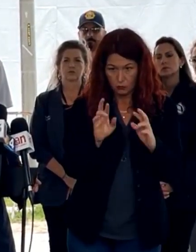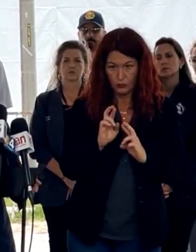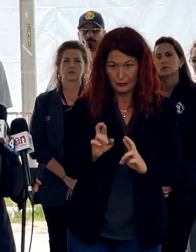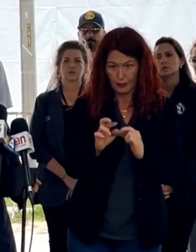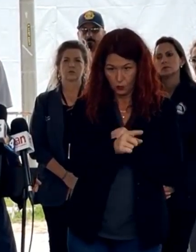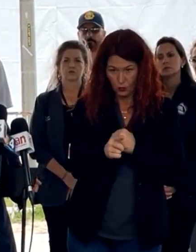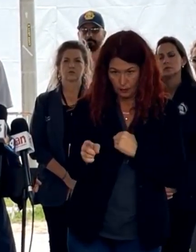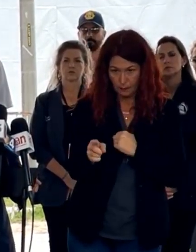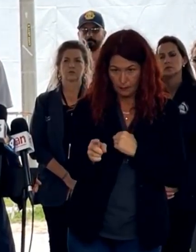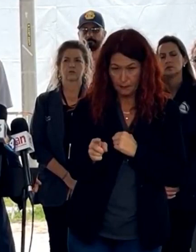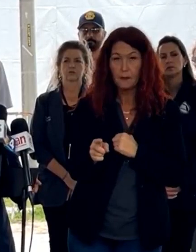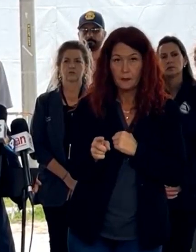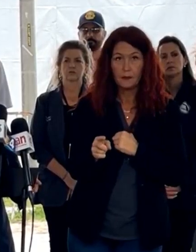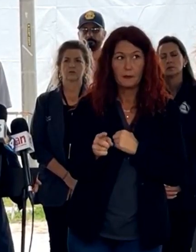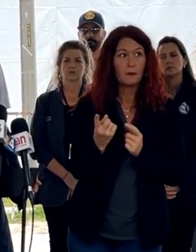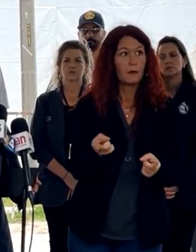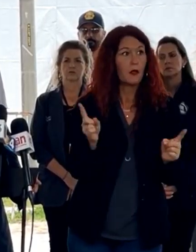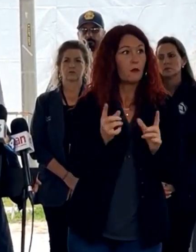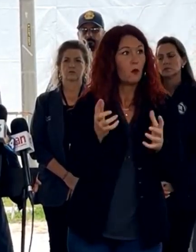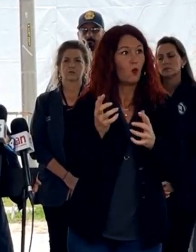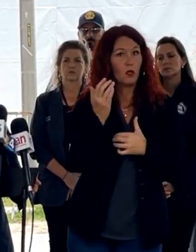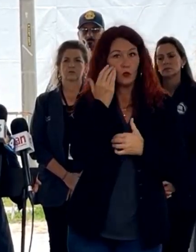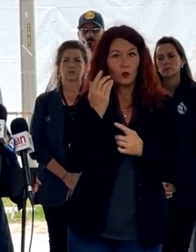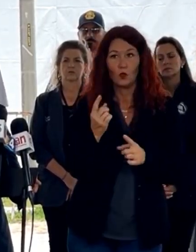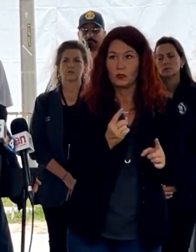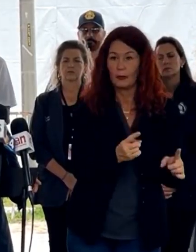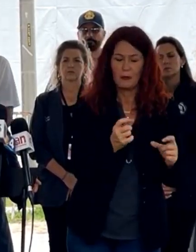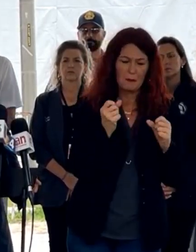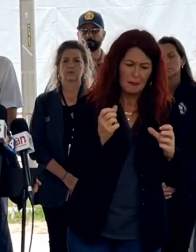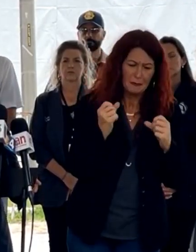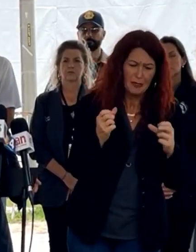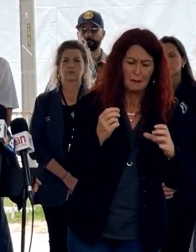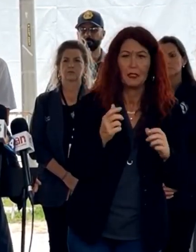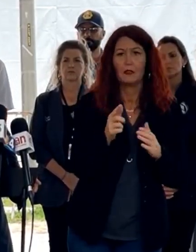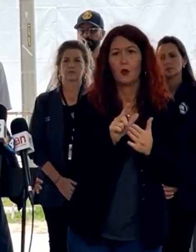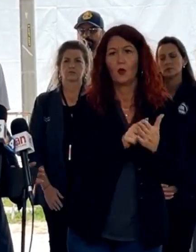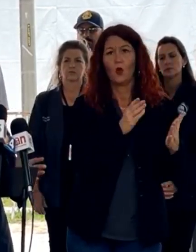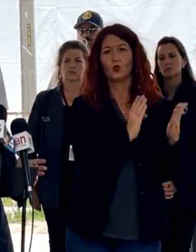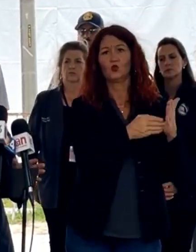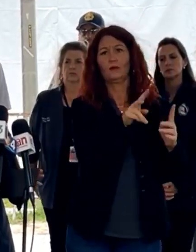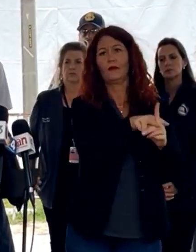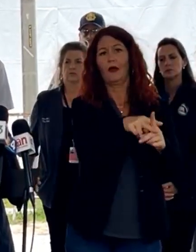We do have lawsuits that have been filed. We have numerous investigations. And,